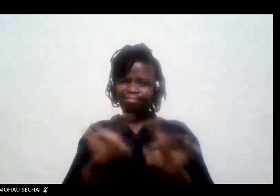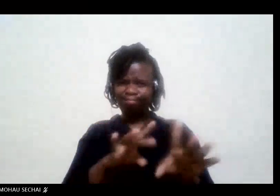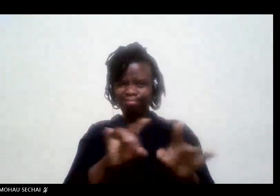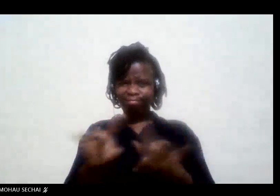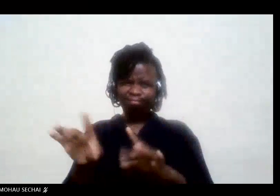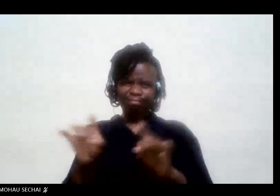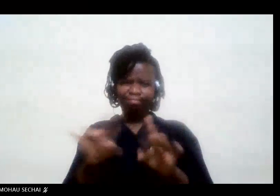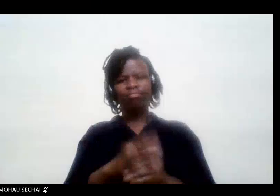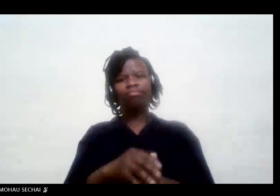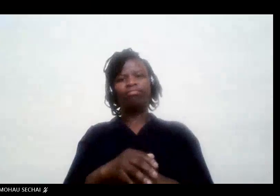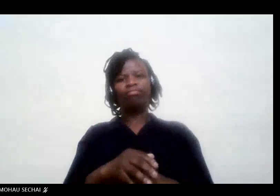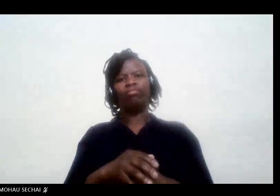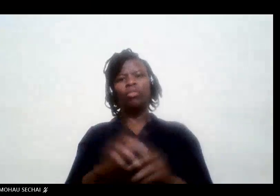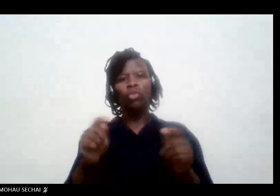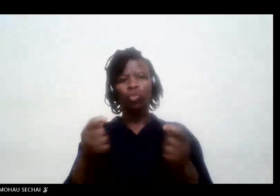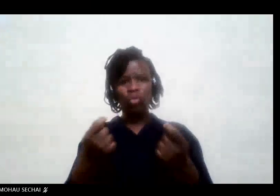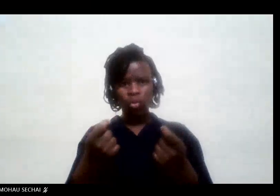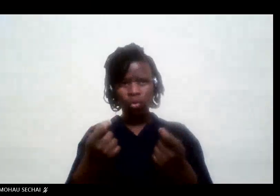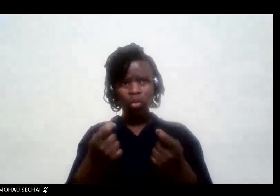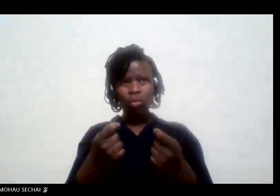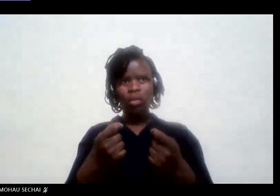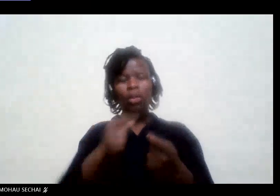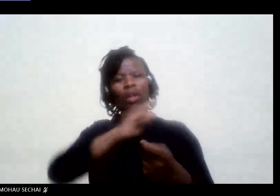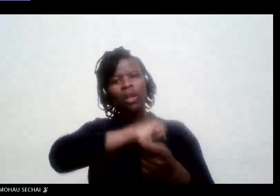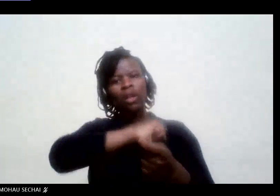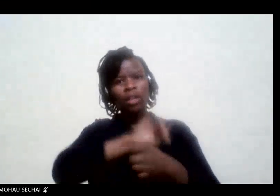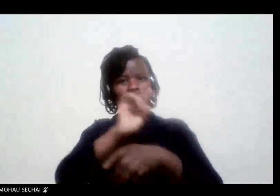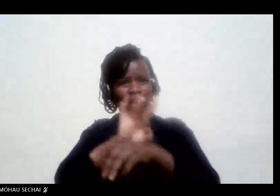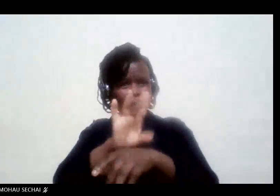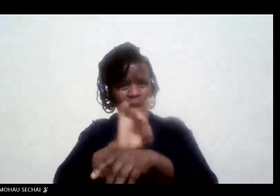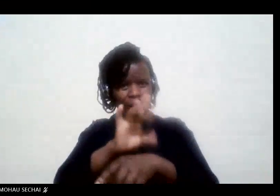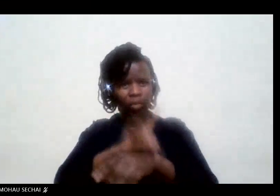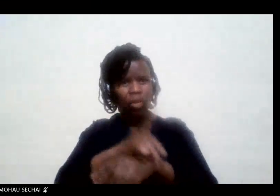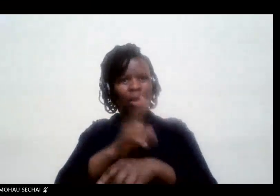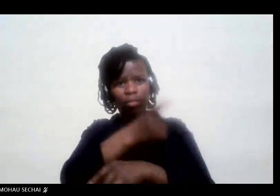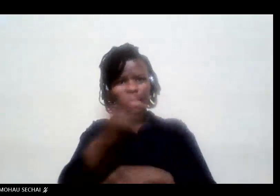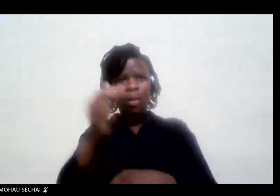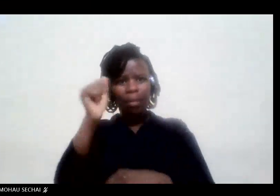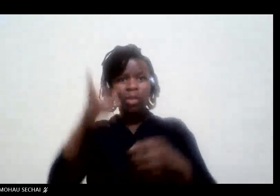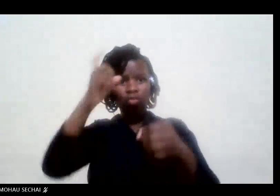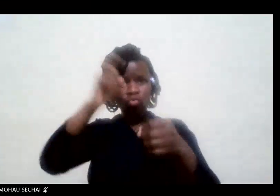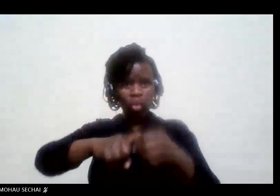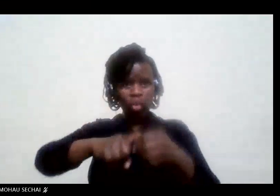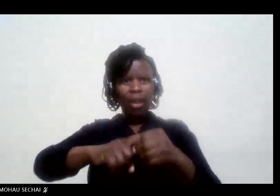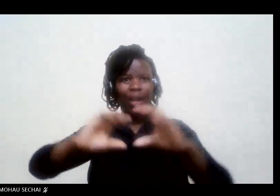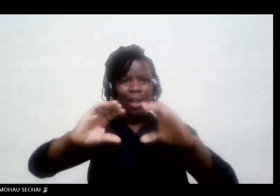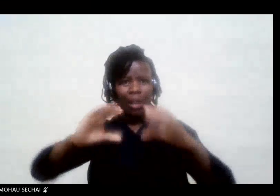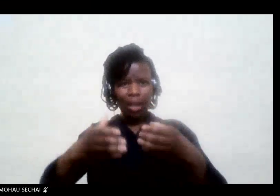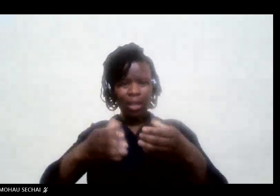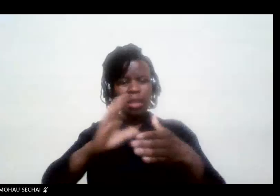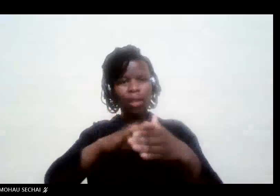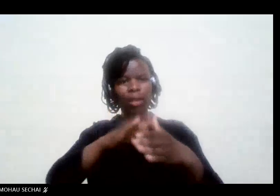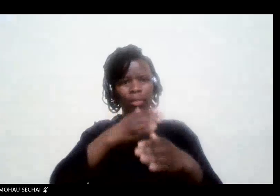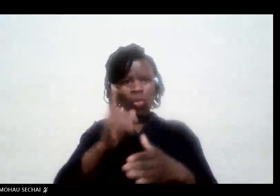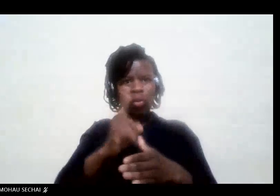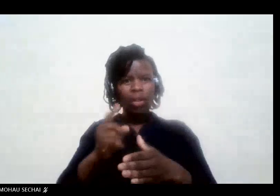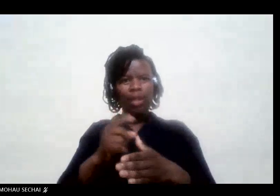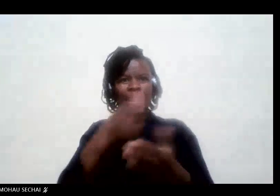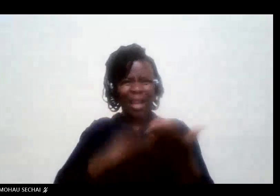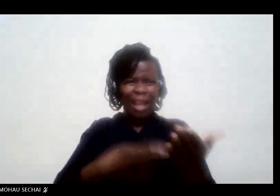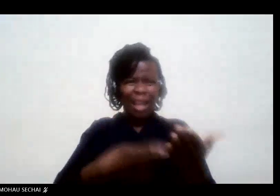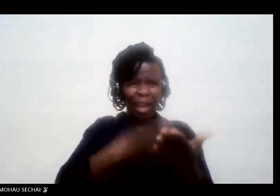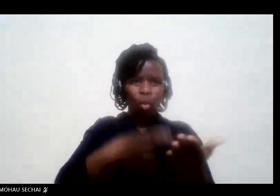that's why I advise people, please come to class. Come to class, because the recordings might not always be available on